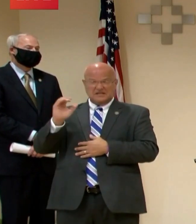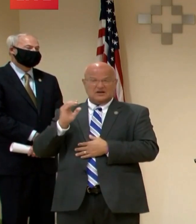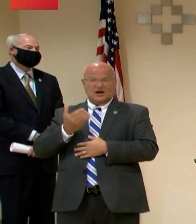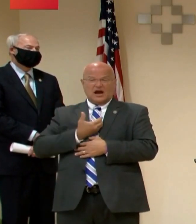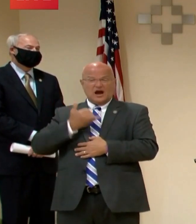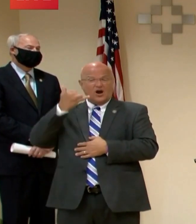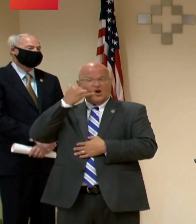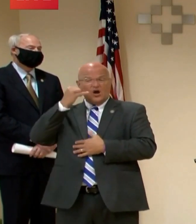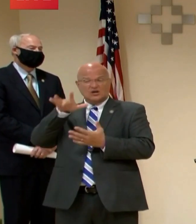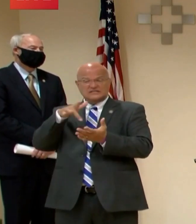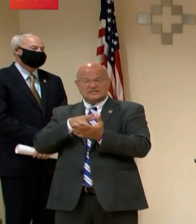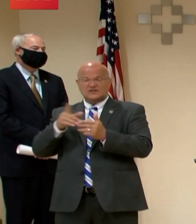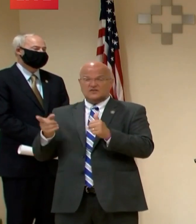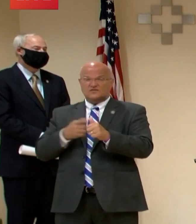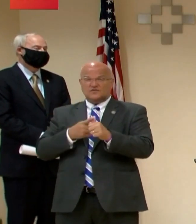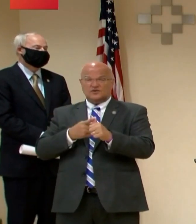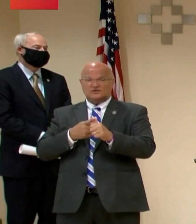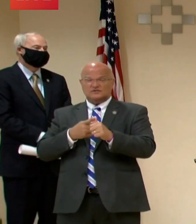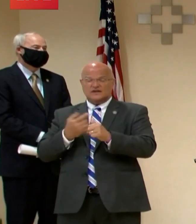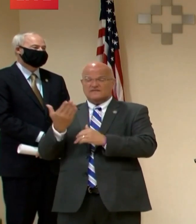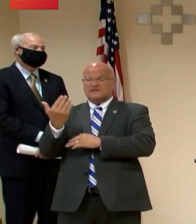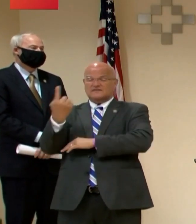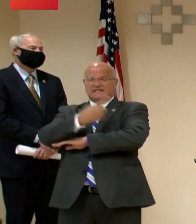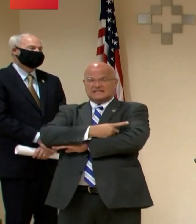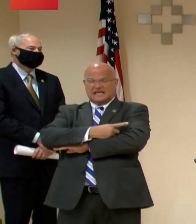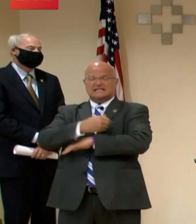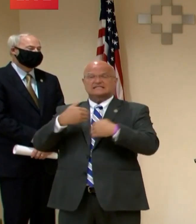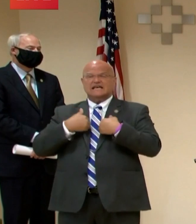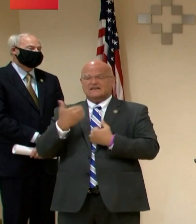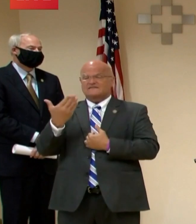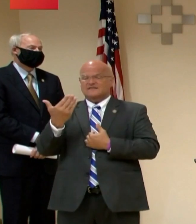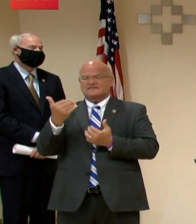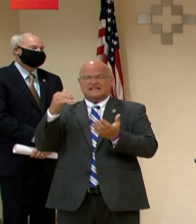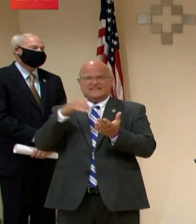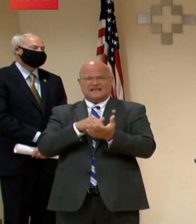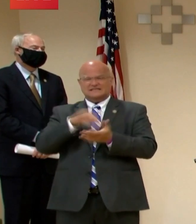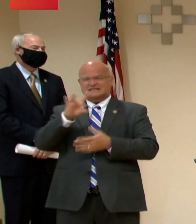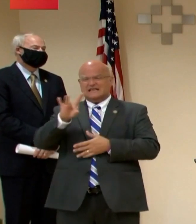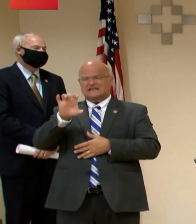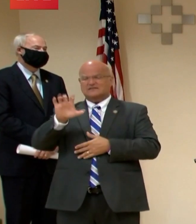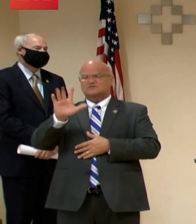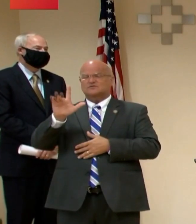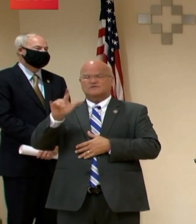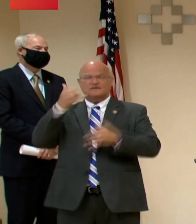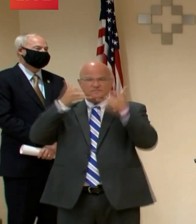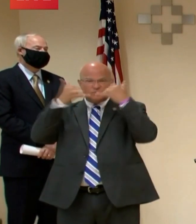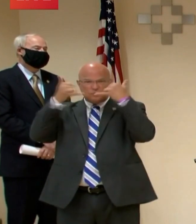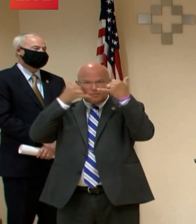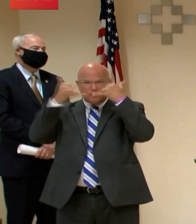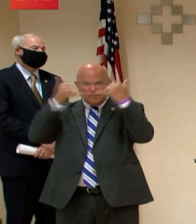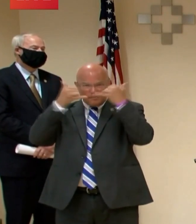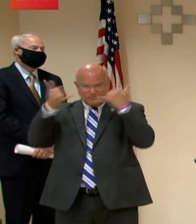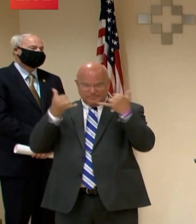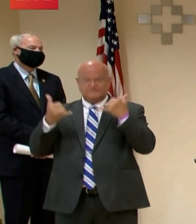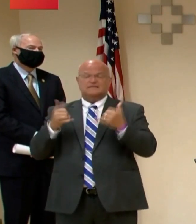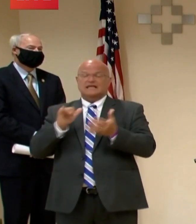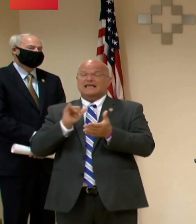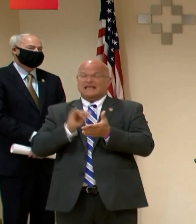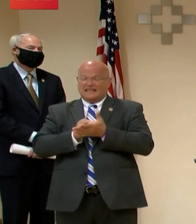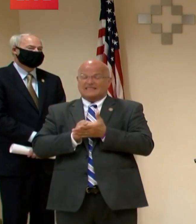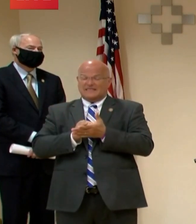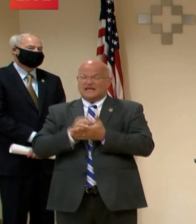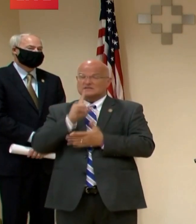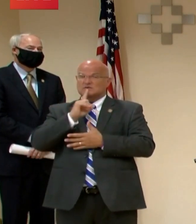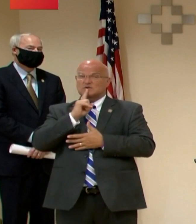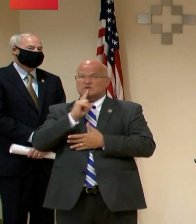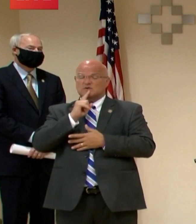call center in the first 15 days of July managed 15,825 phone calls. So that is